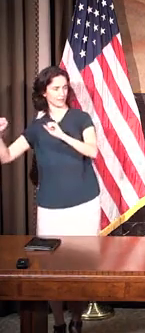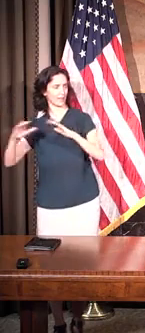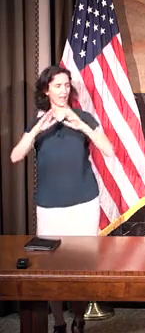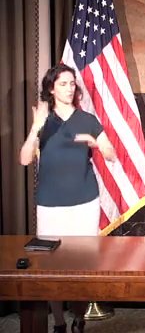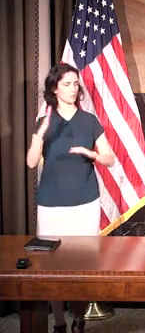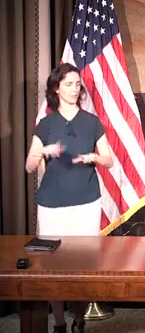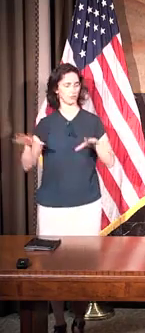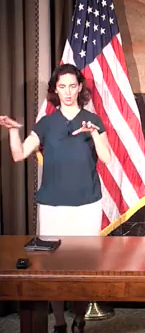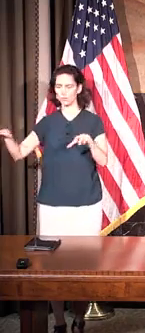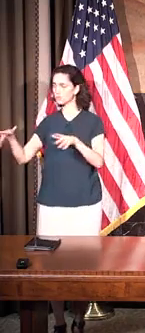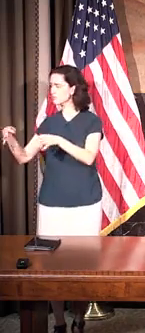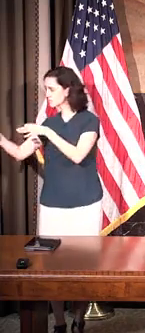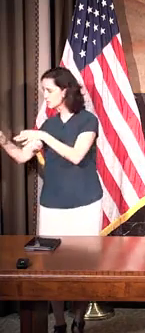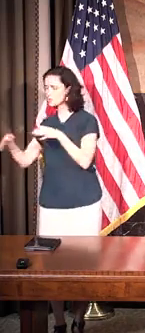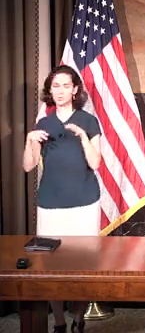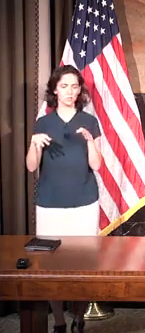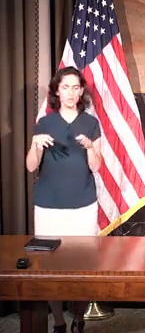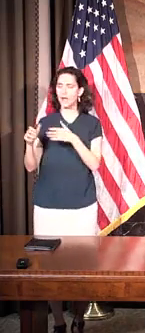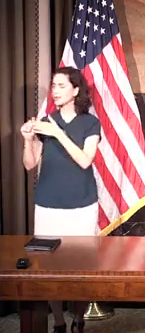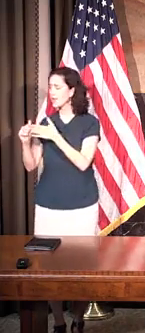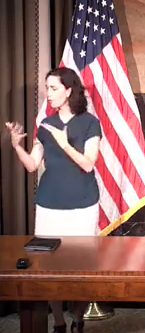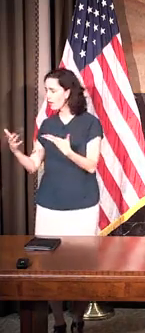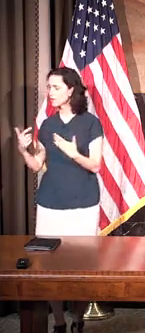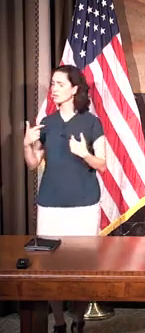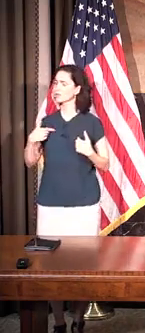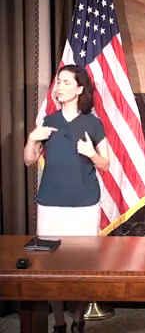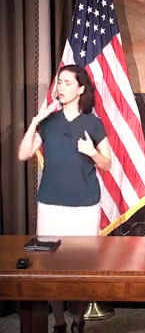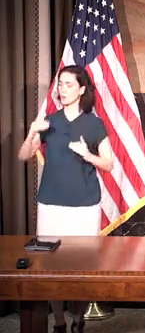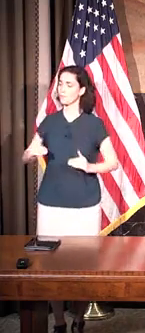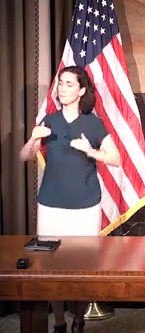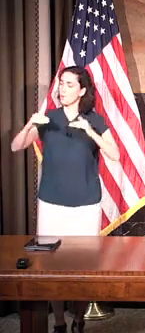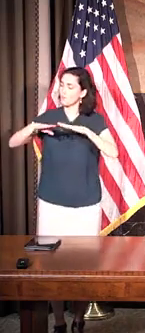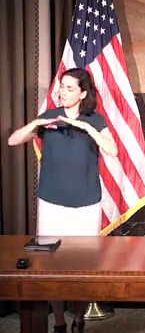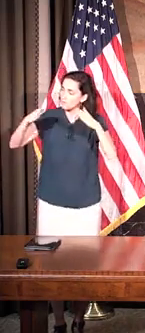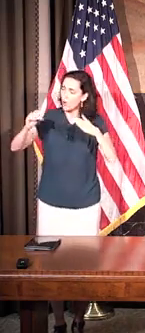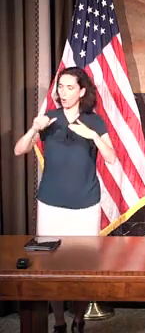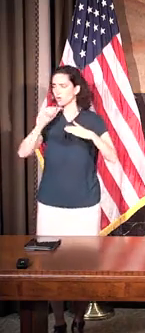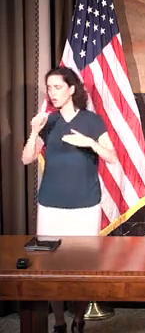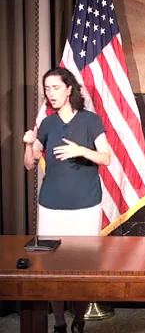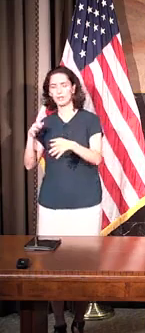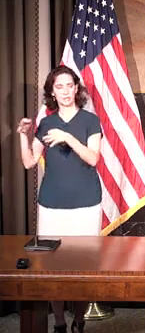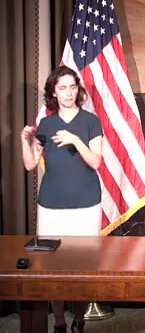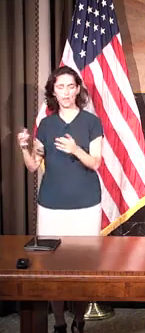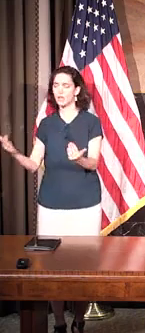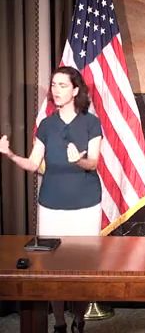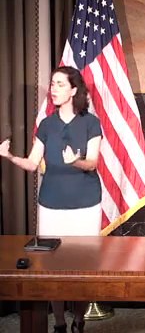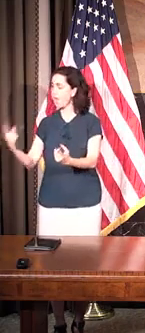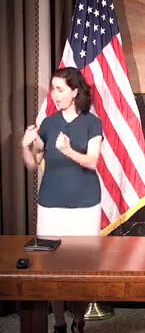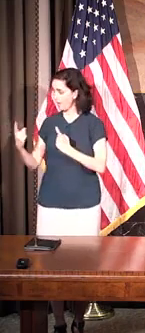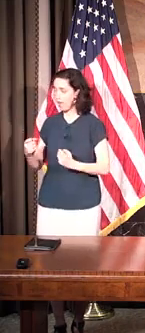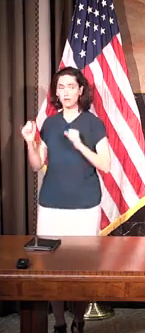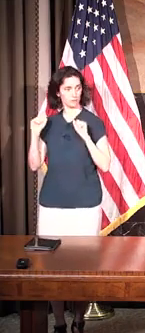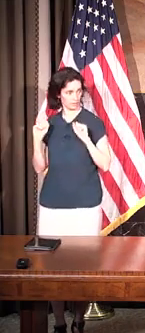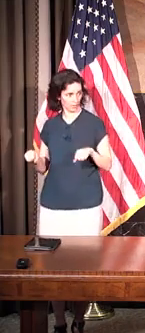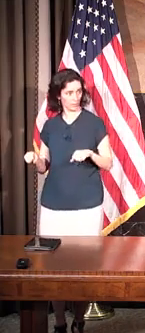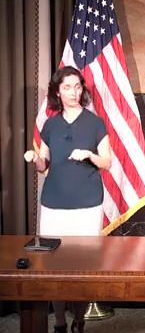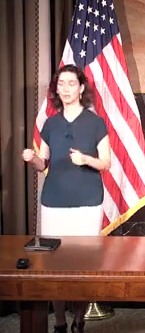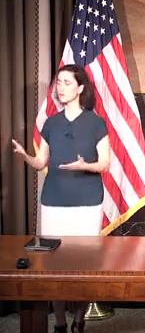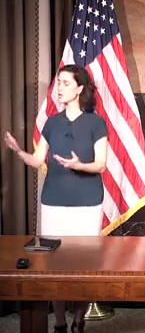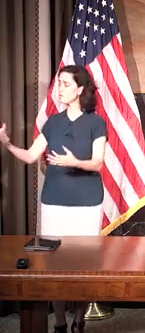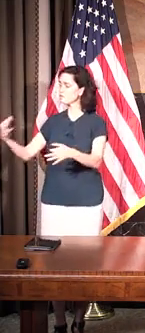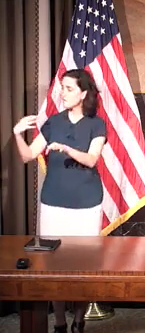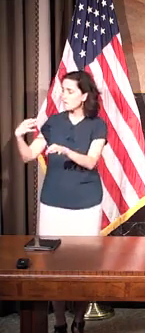told them why I would or would not be moving to the next phase, and then give them an opportunity to ask questions and offer